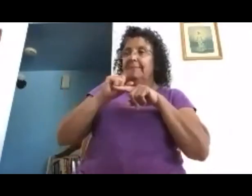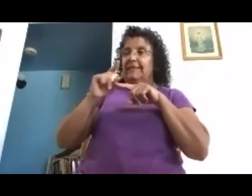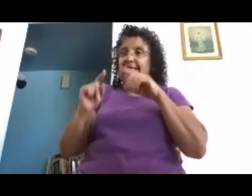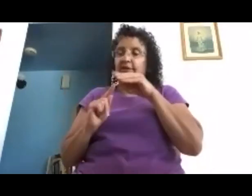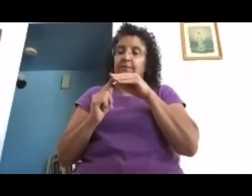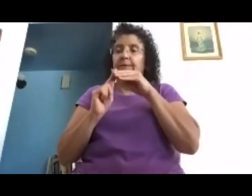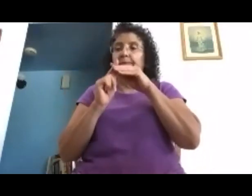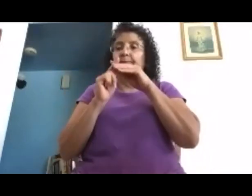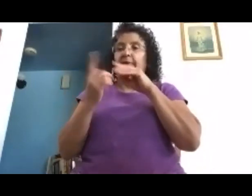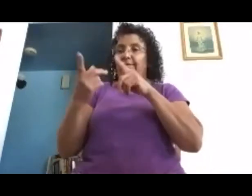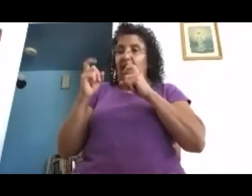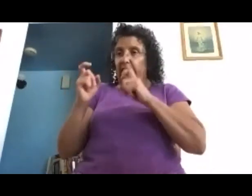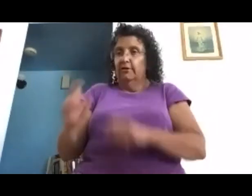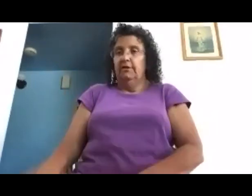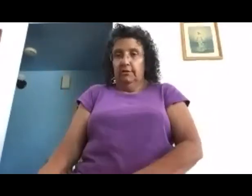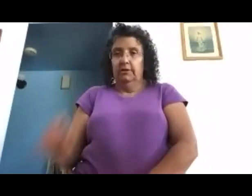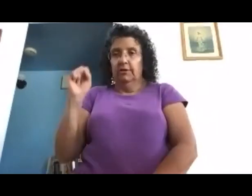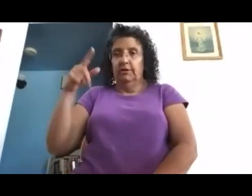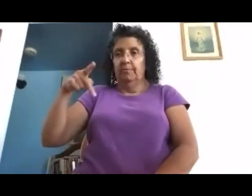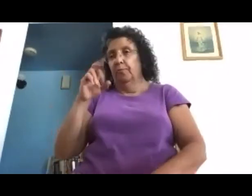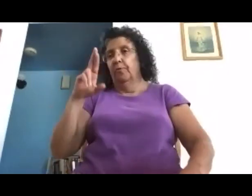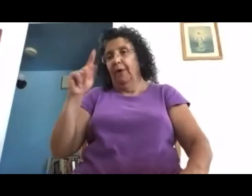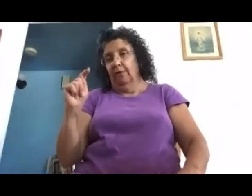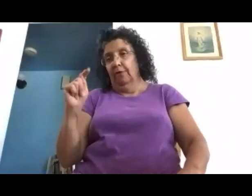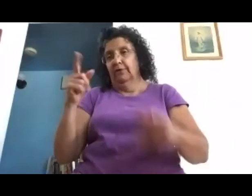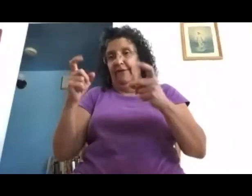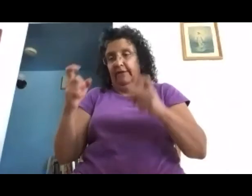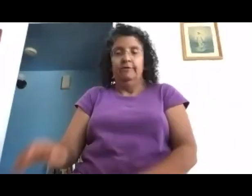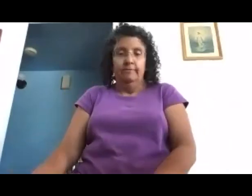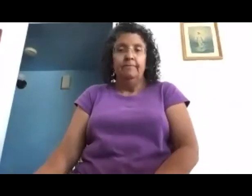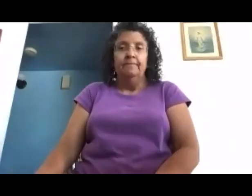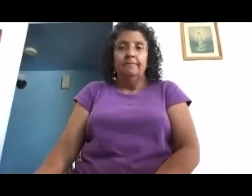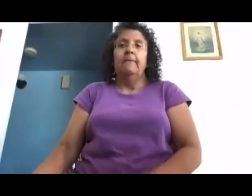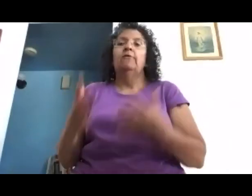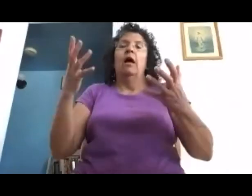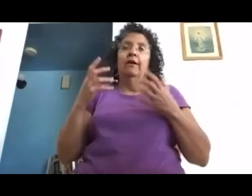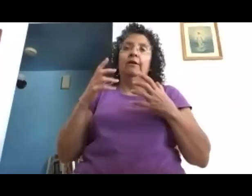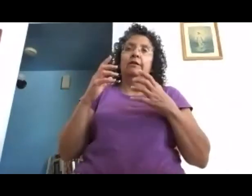First, I wanted to plant some inside and some outside.